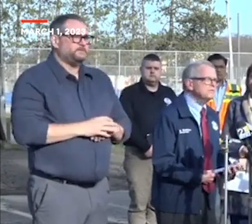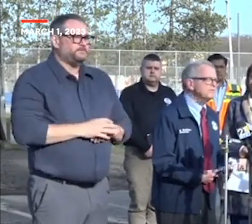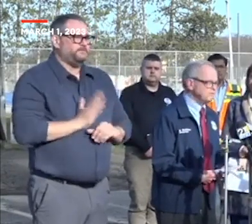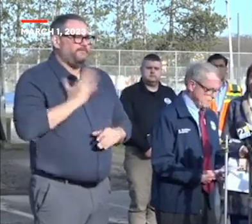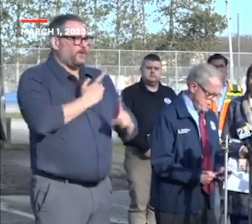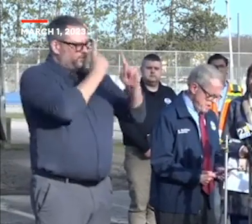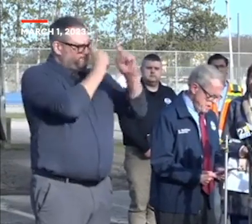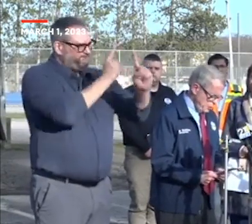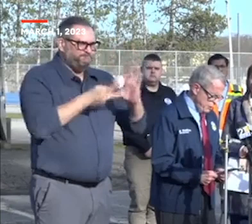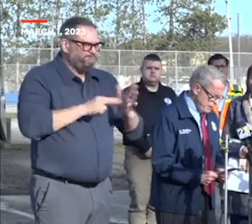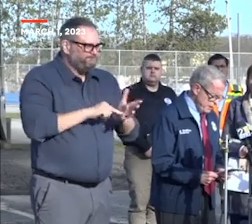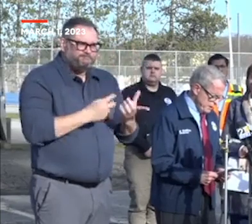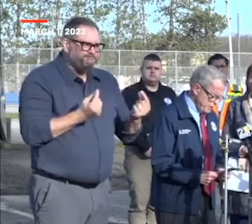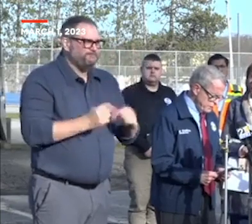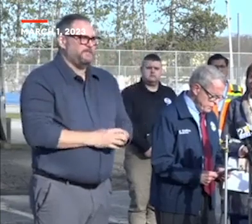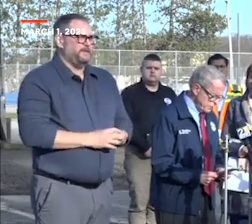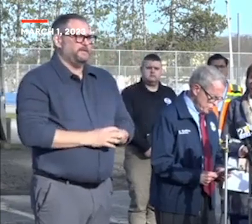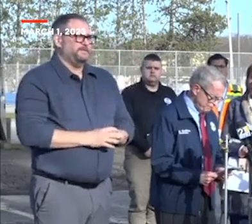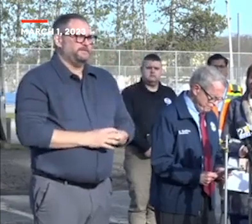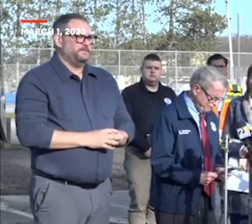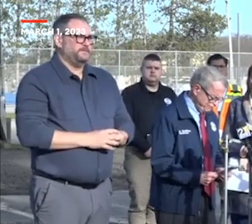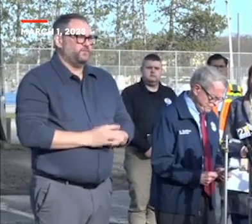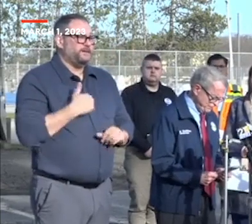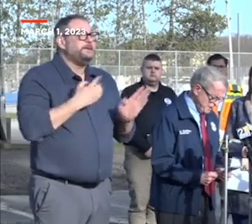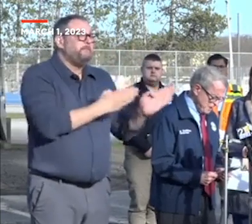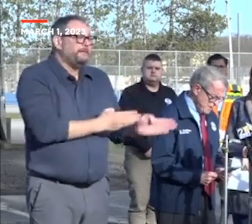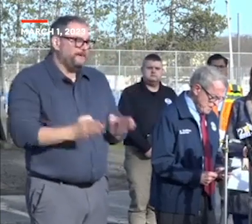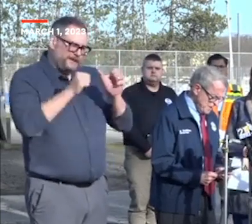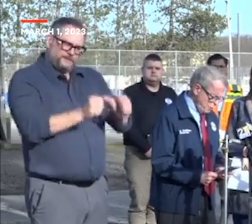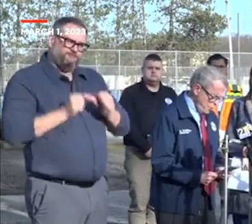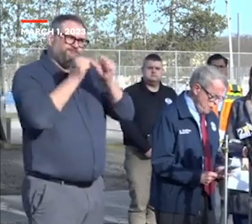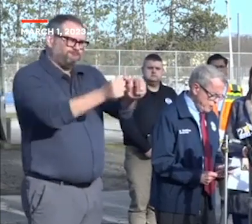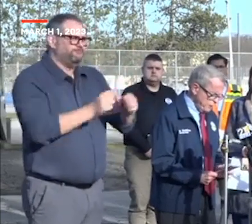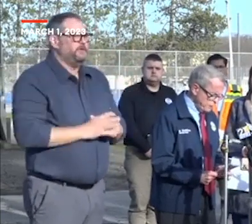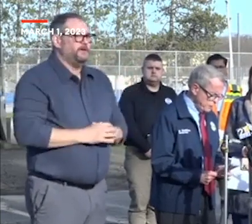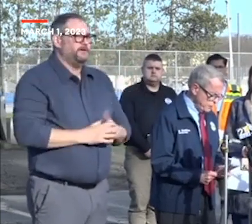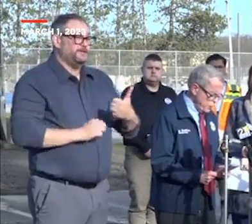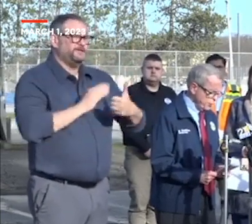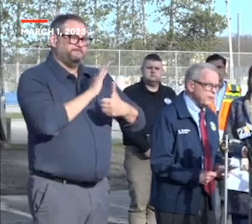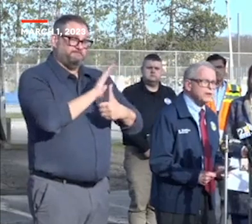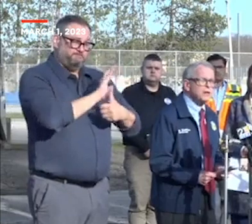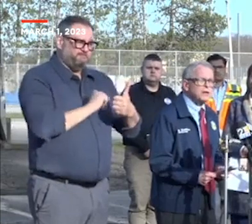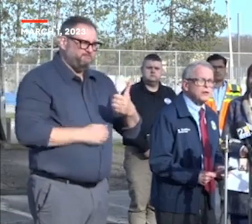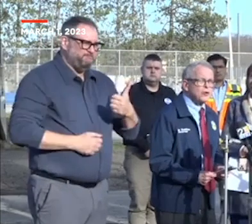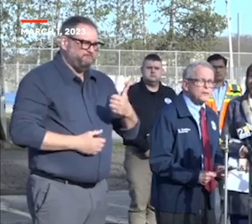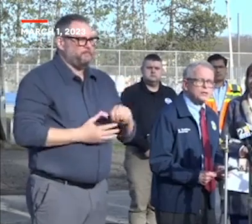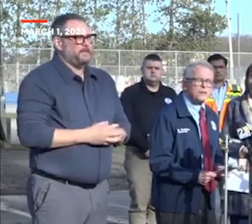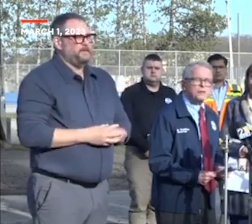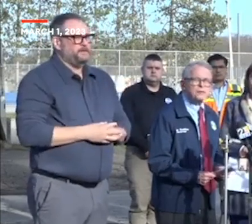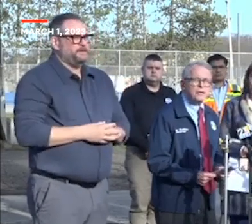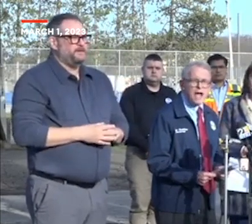do and what we intend to continue to do. Number one, we continue to hold